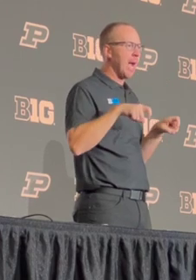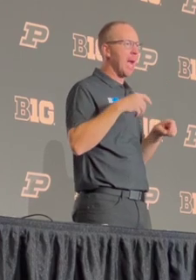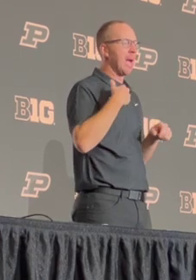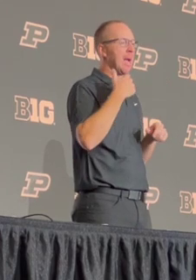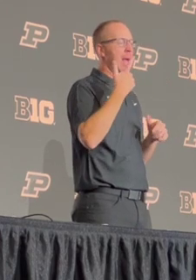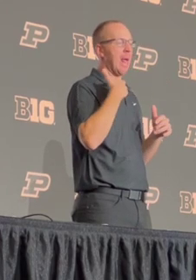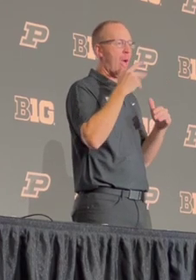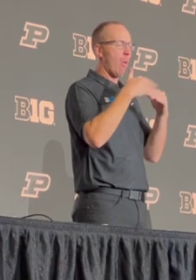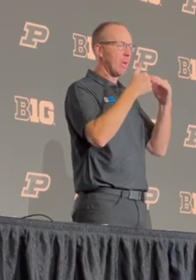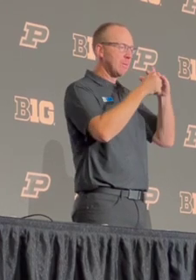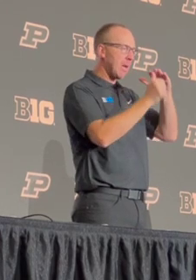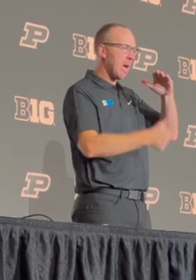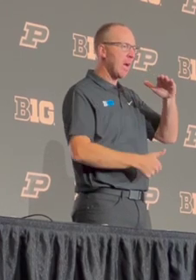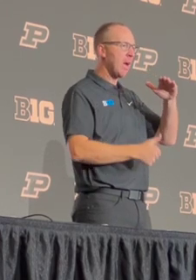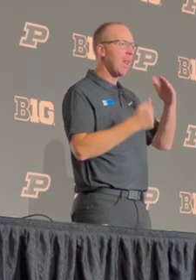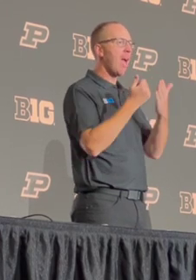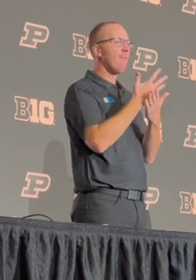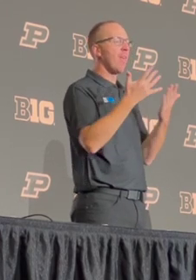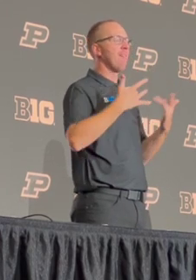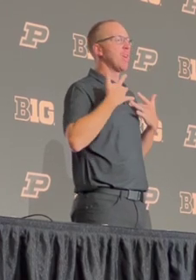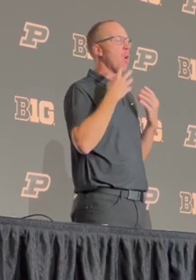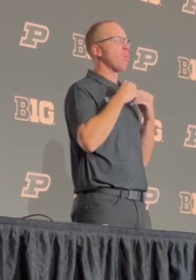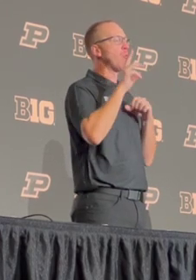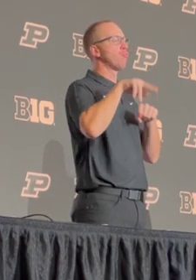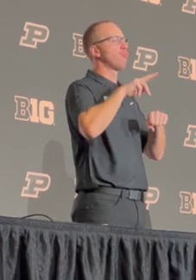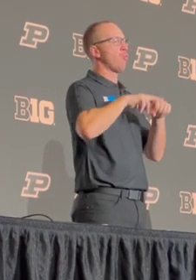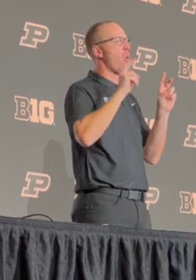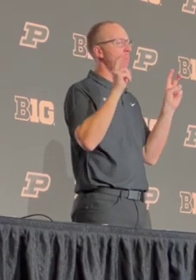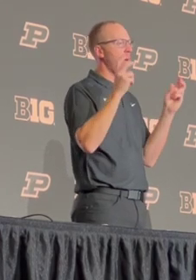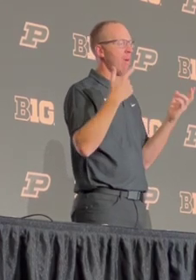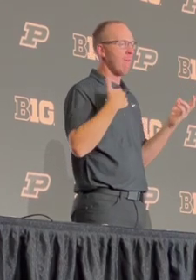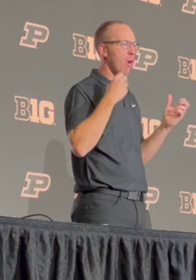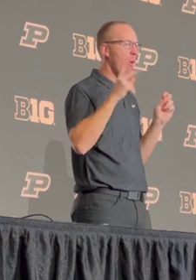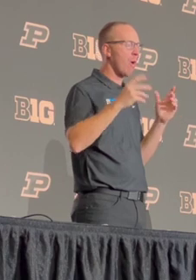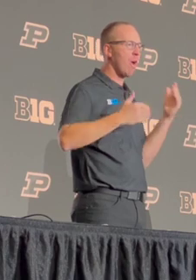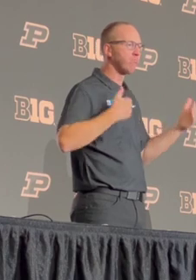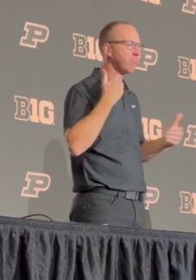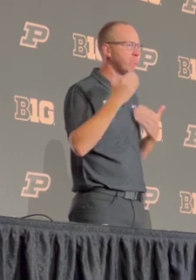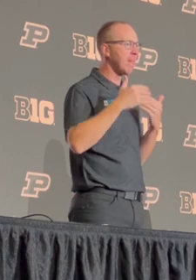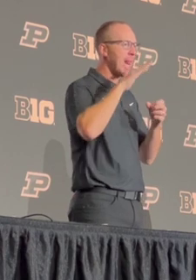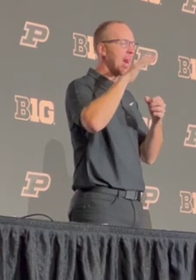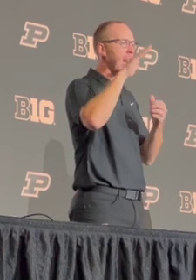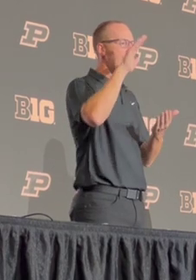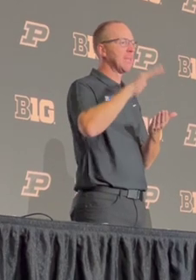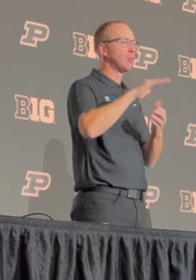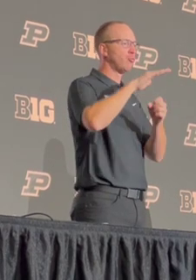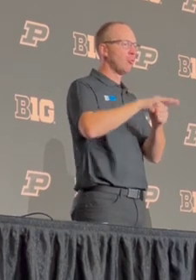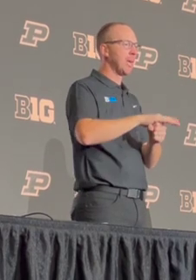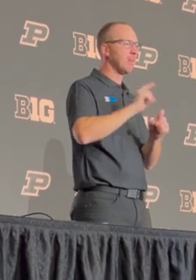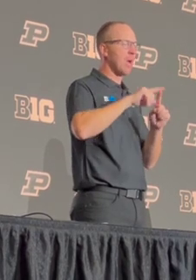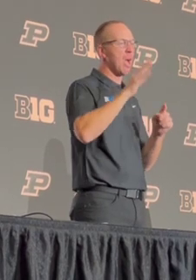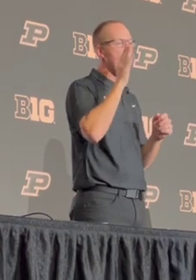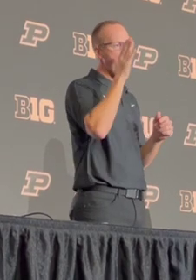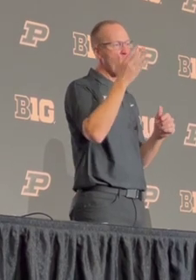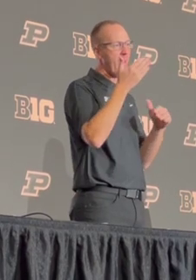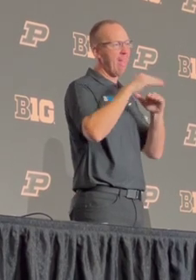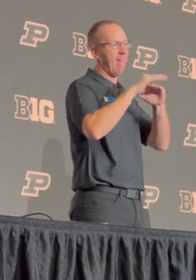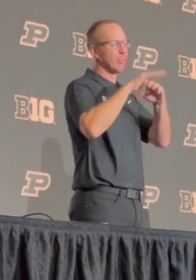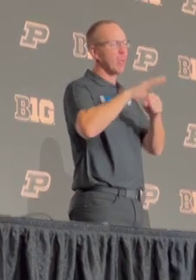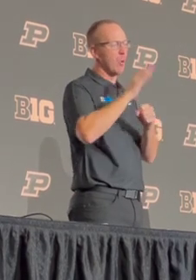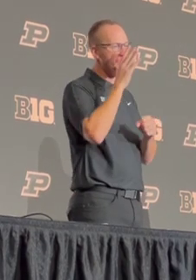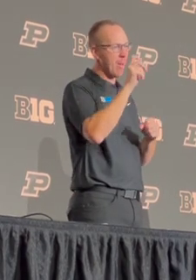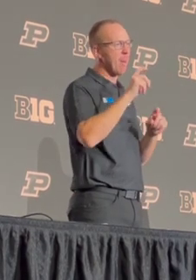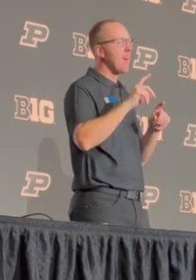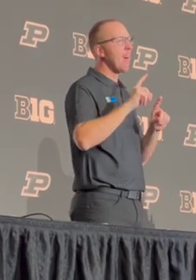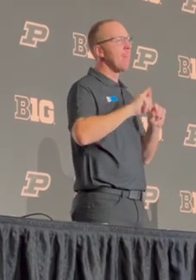above water, so now everything feels a little bit more normal, a lot less stress right now, but I'm sure that'll amp up.